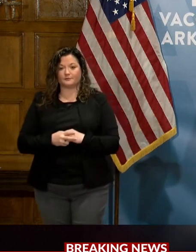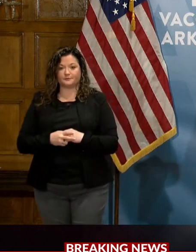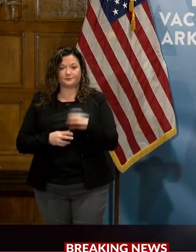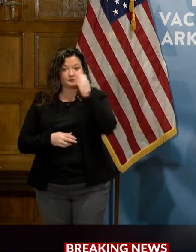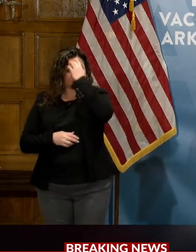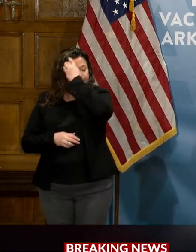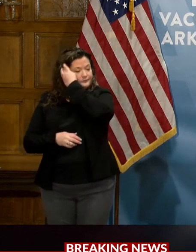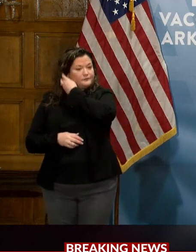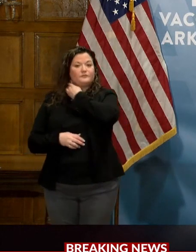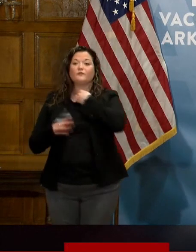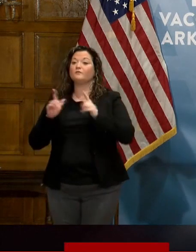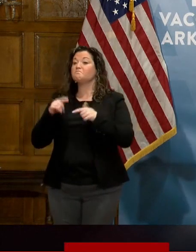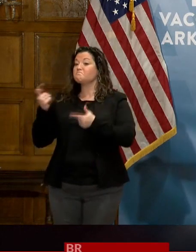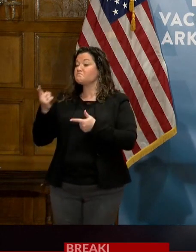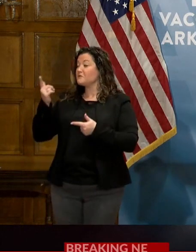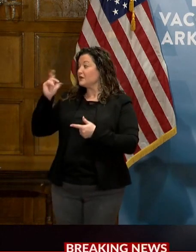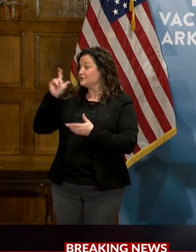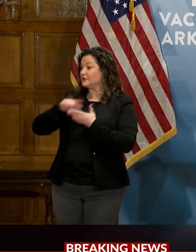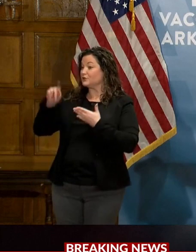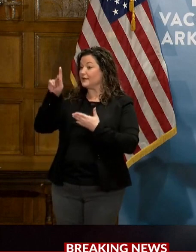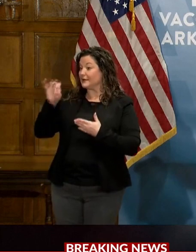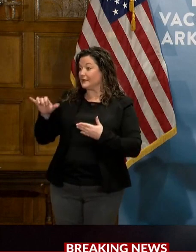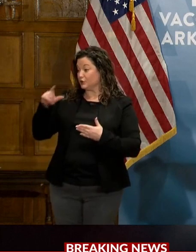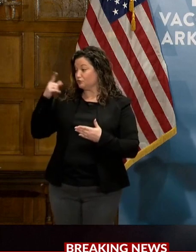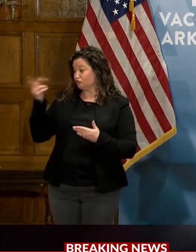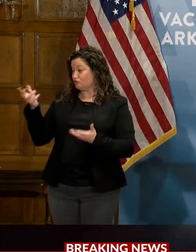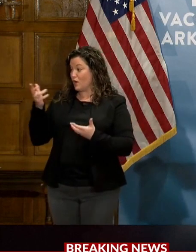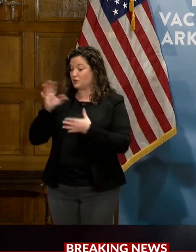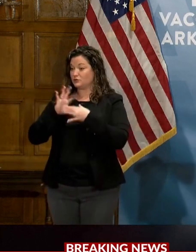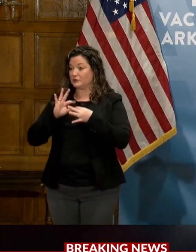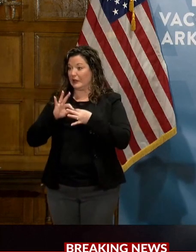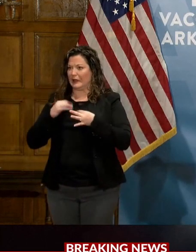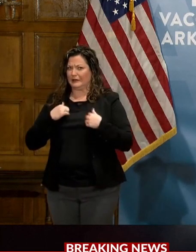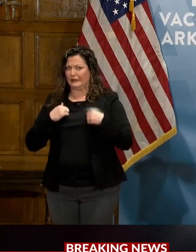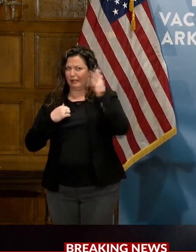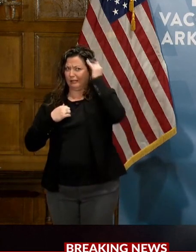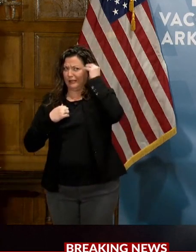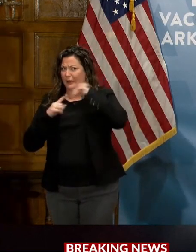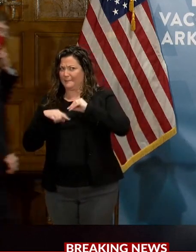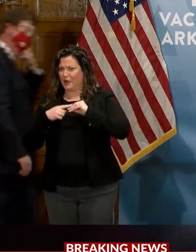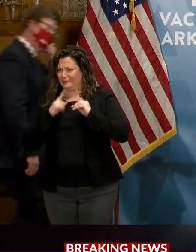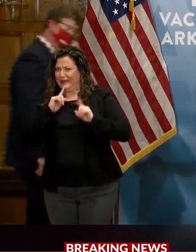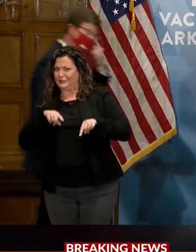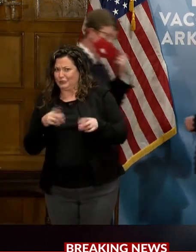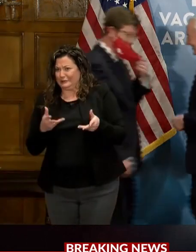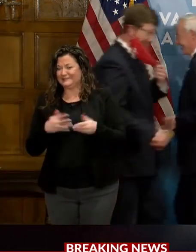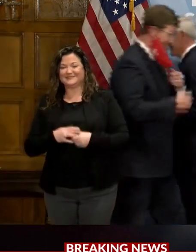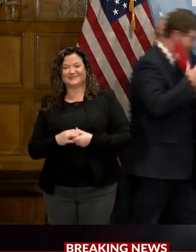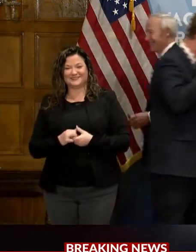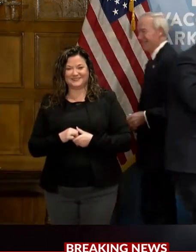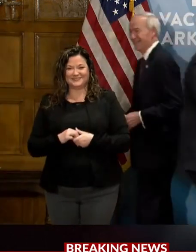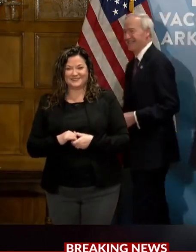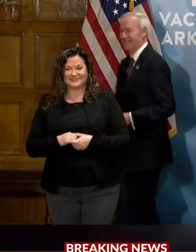I'll let Secretary Key, you want to address that first, and I'll think of an answer.